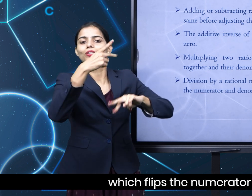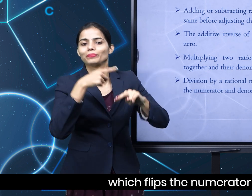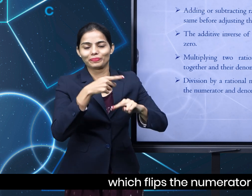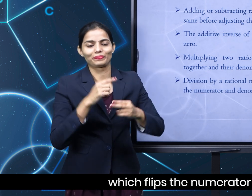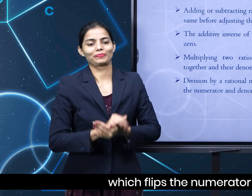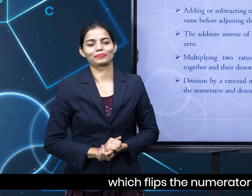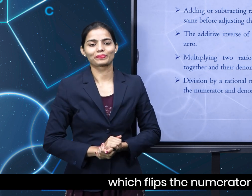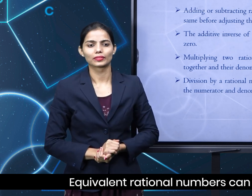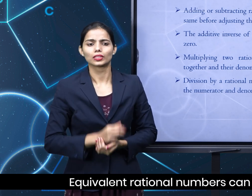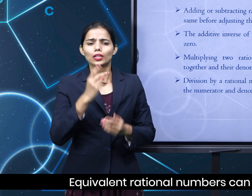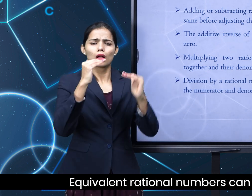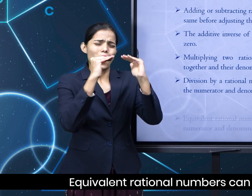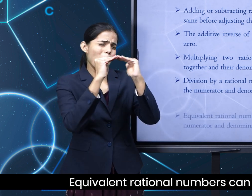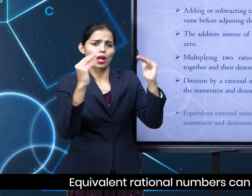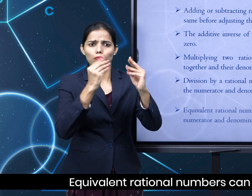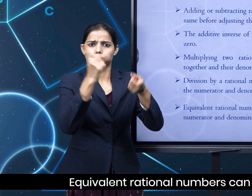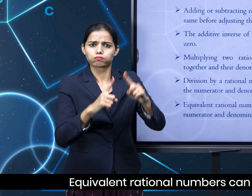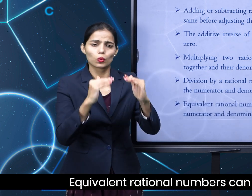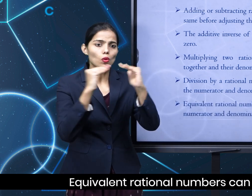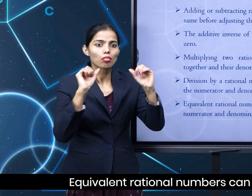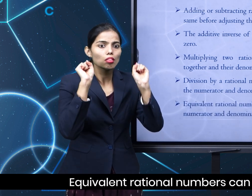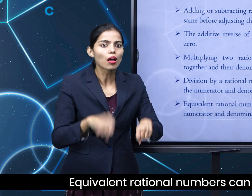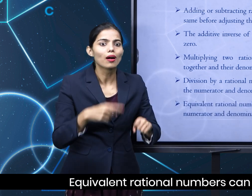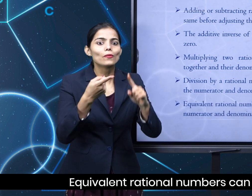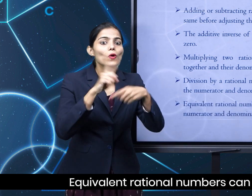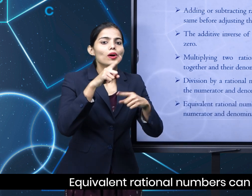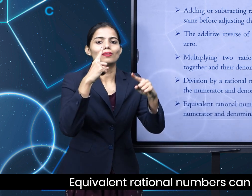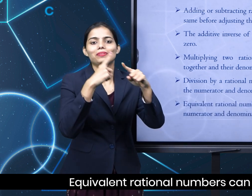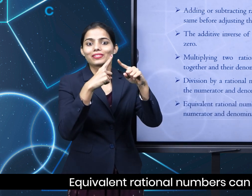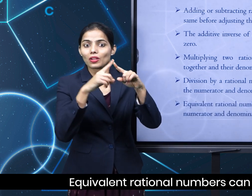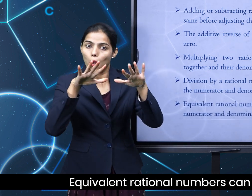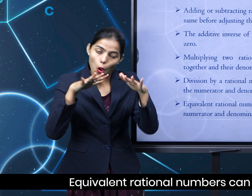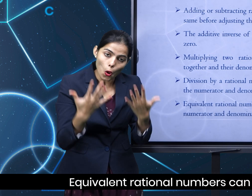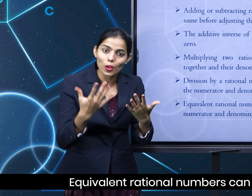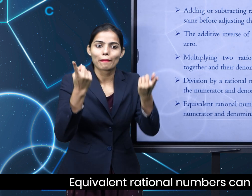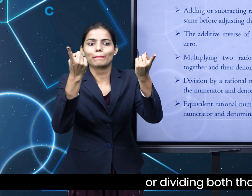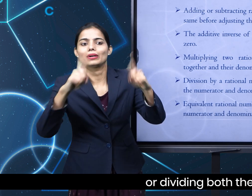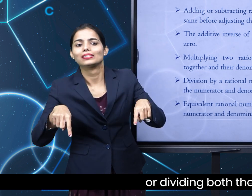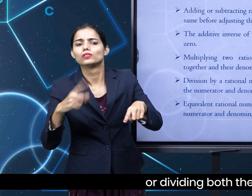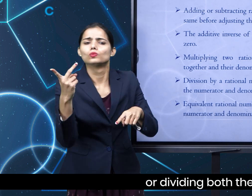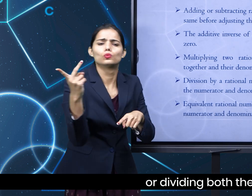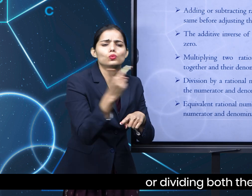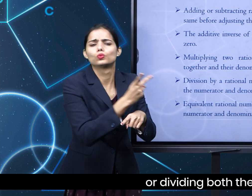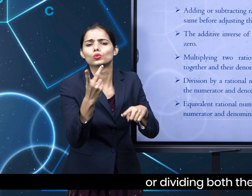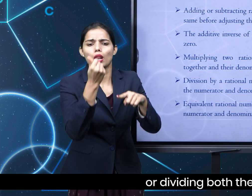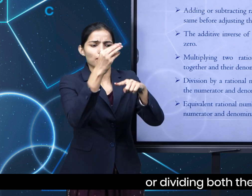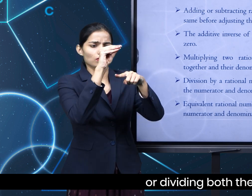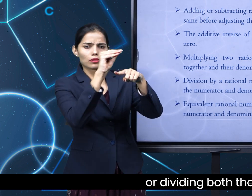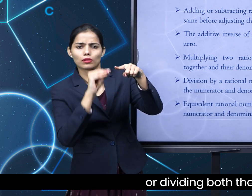denominator. Equivalent rational numbers can be formed by multiplying or dividing both the numerator